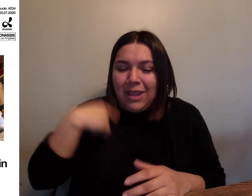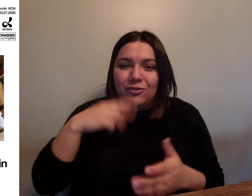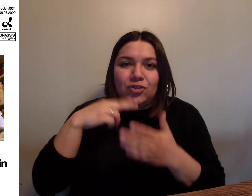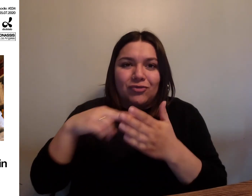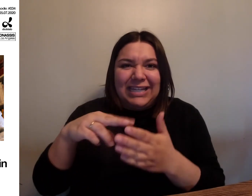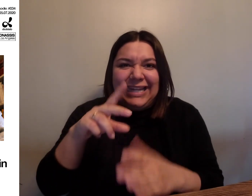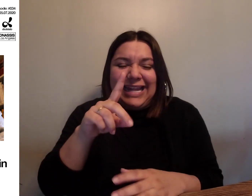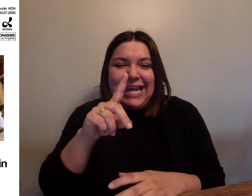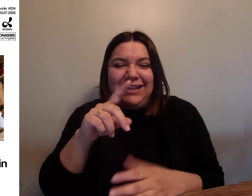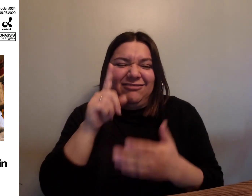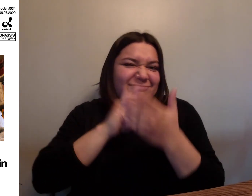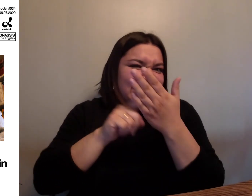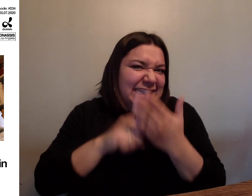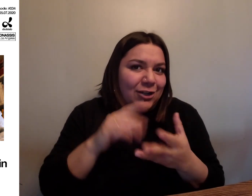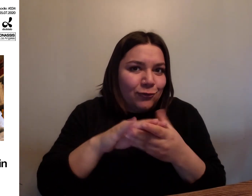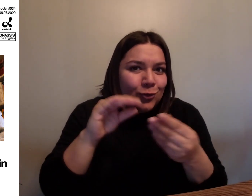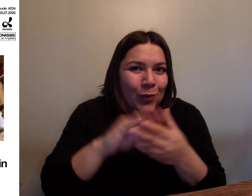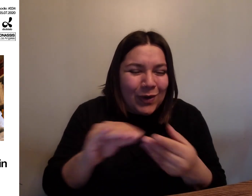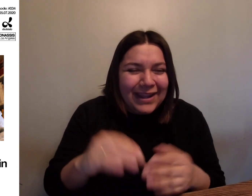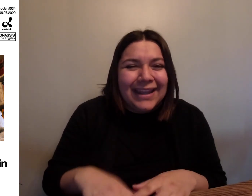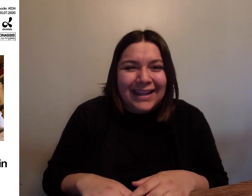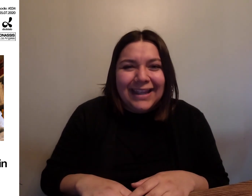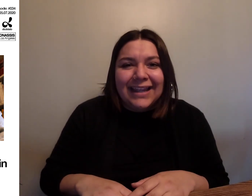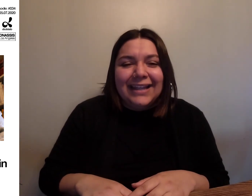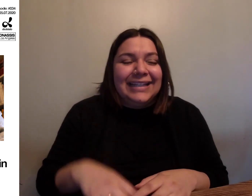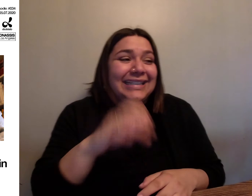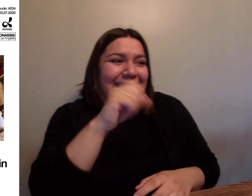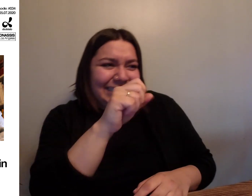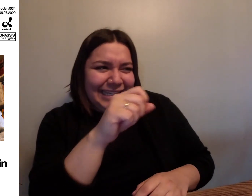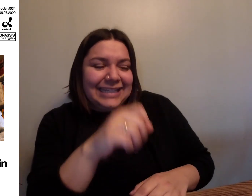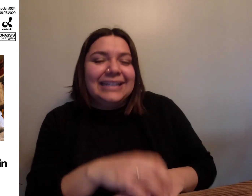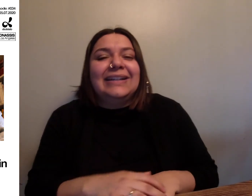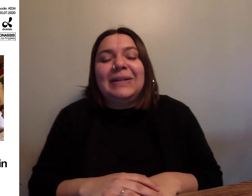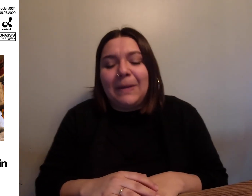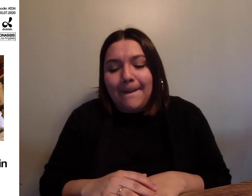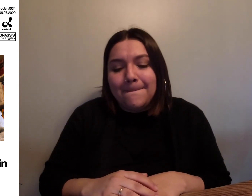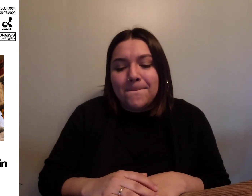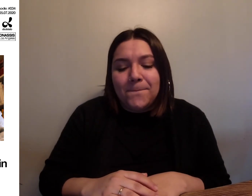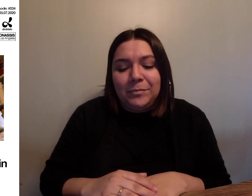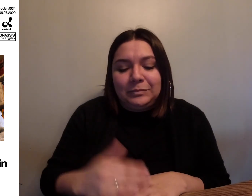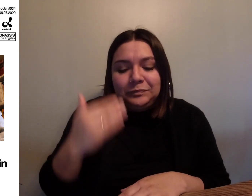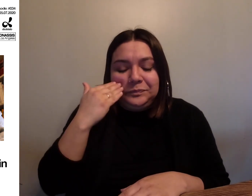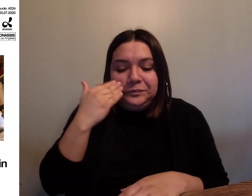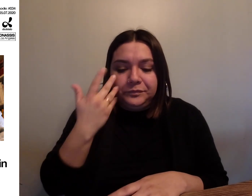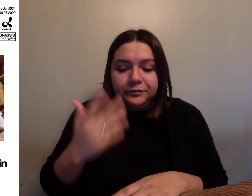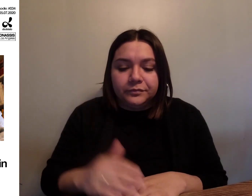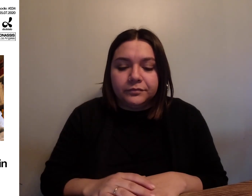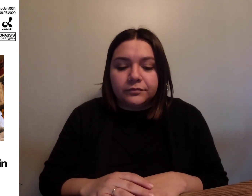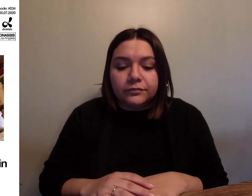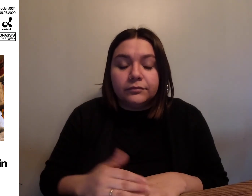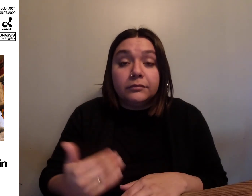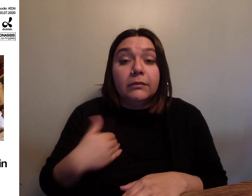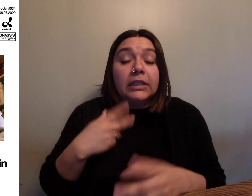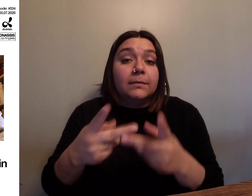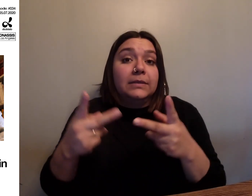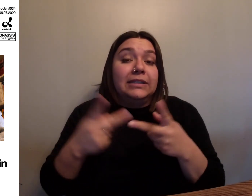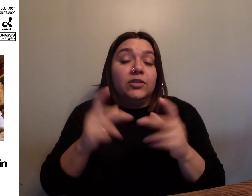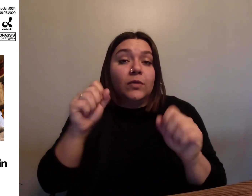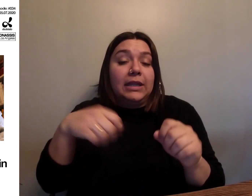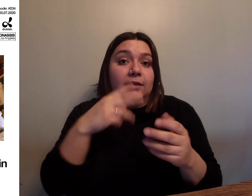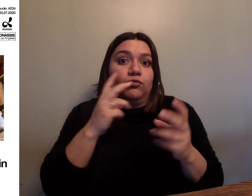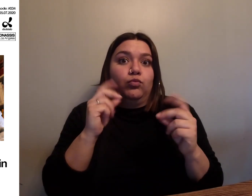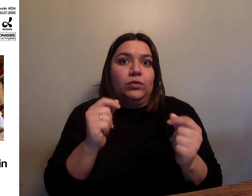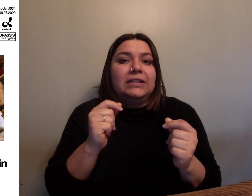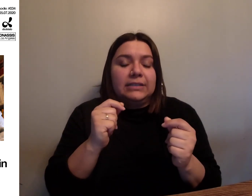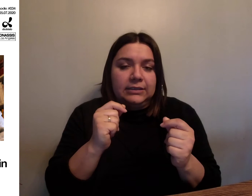reading a detective story, Arsène Lupin, Yes. And so, but I had it in a position so that